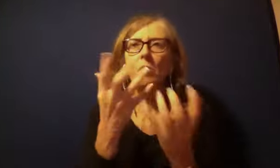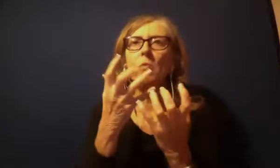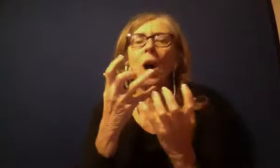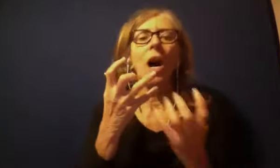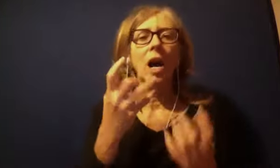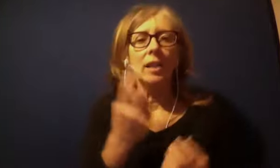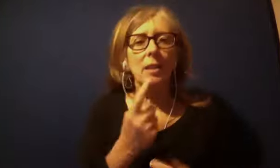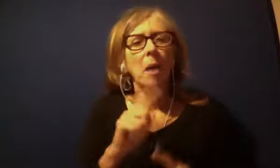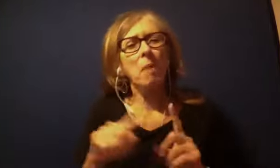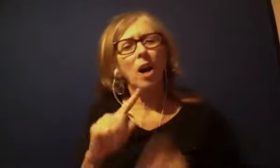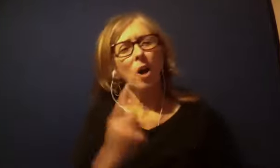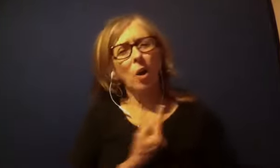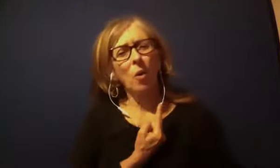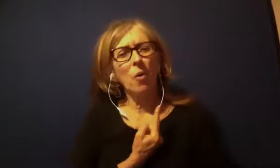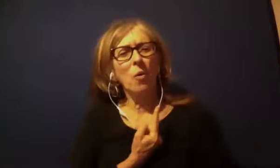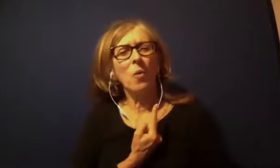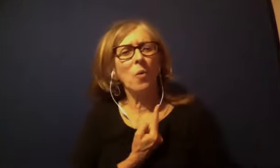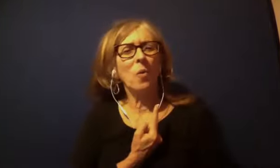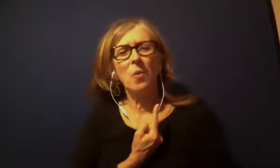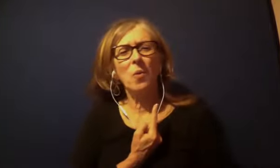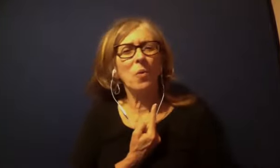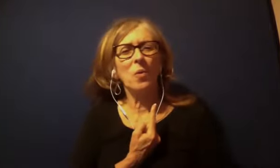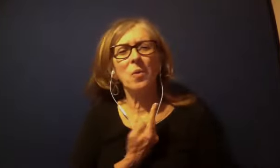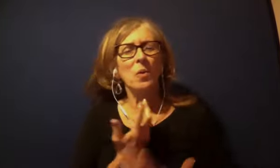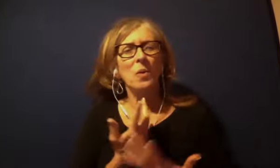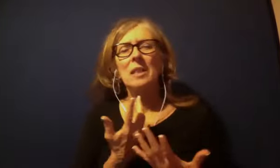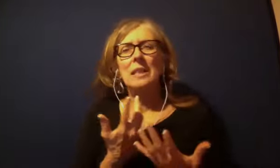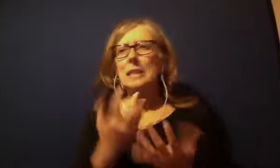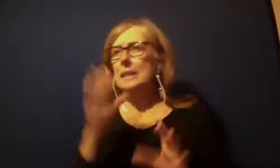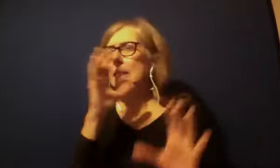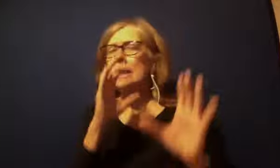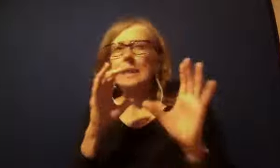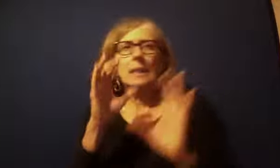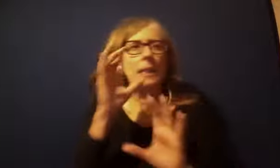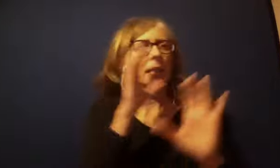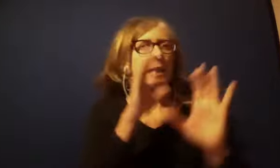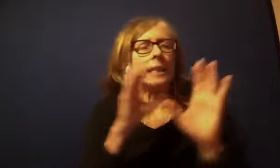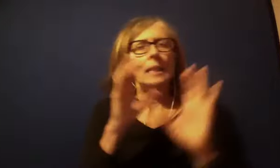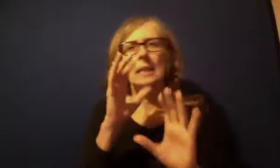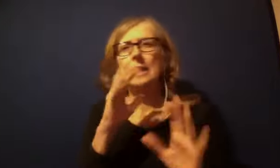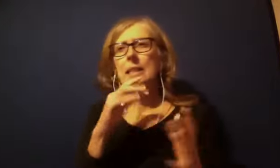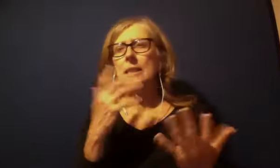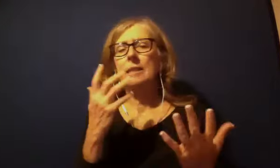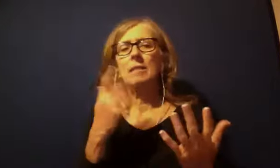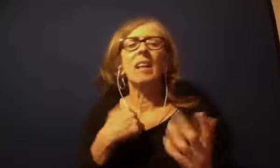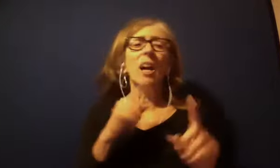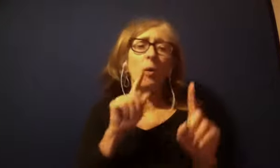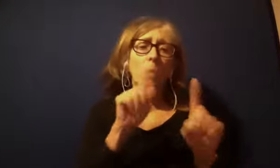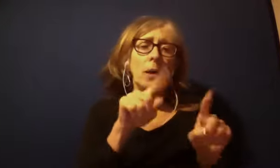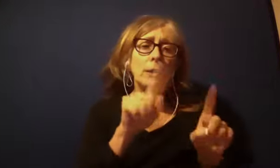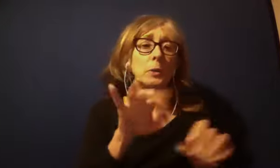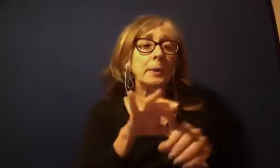on my own still to find a solution, still seeking something. And, like I've been to, spiritual retreats,